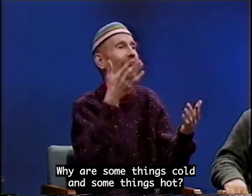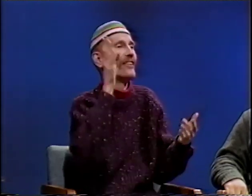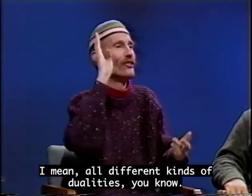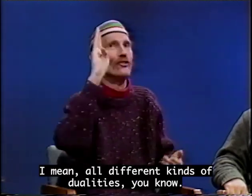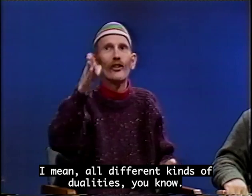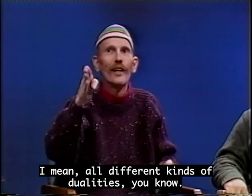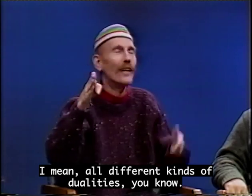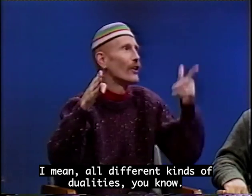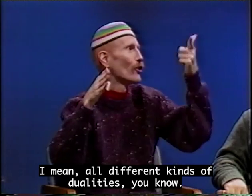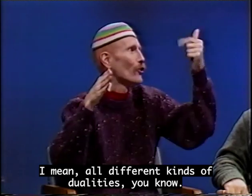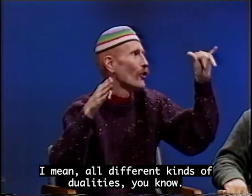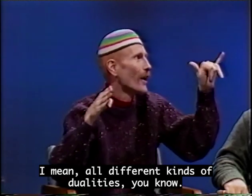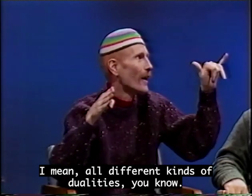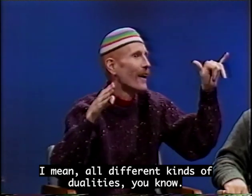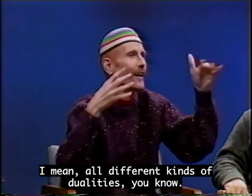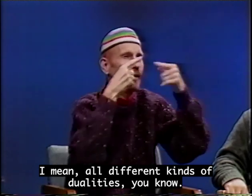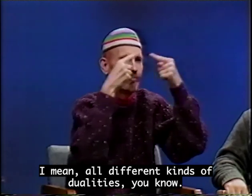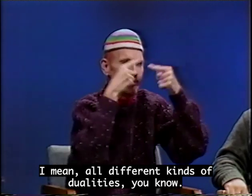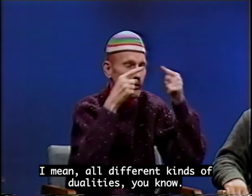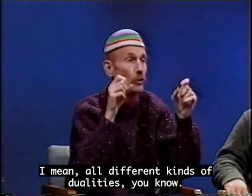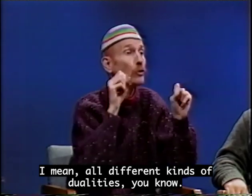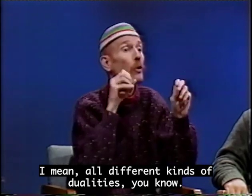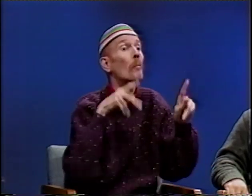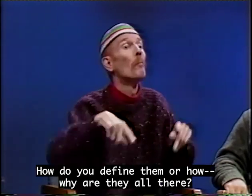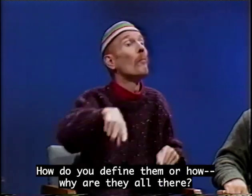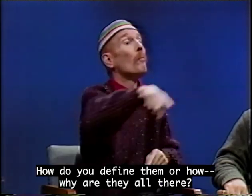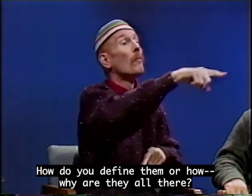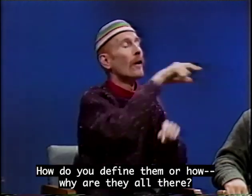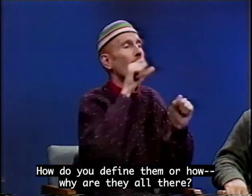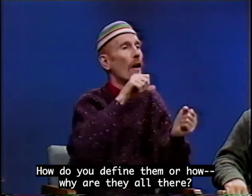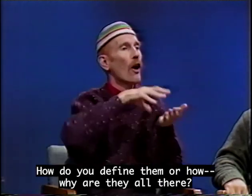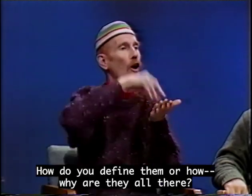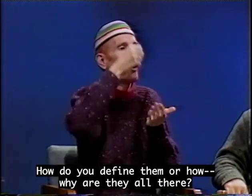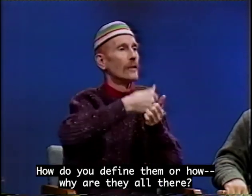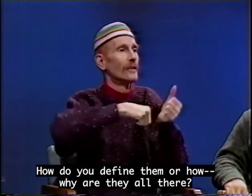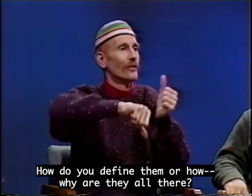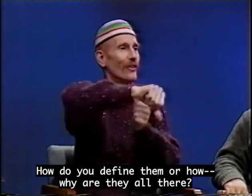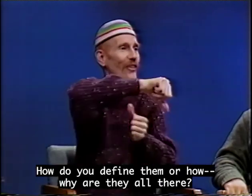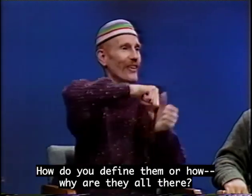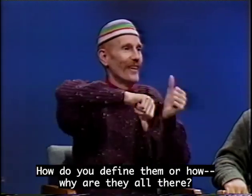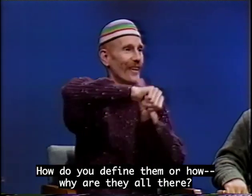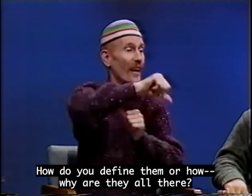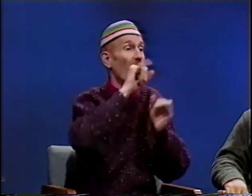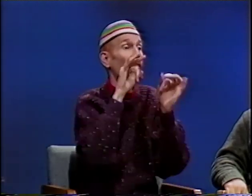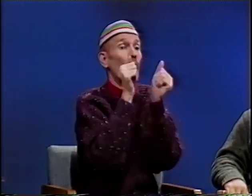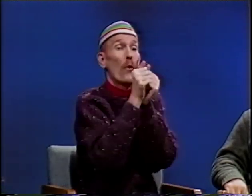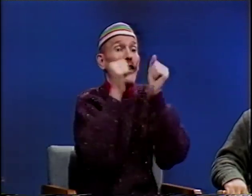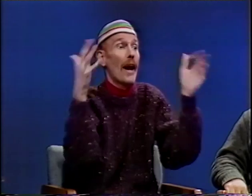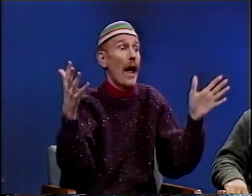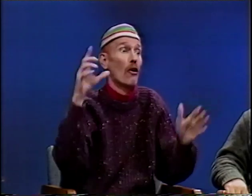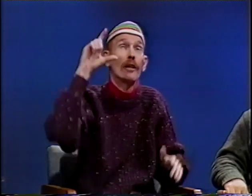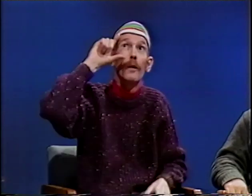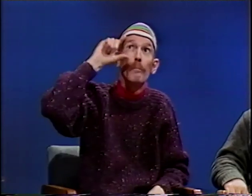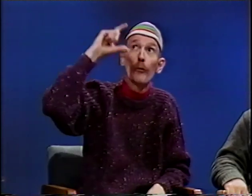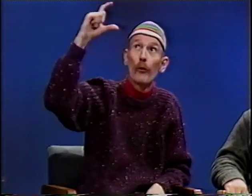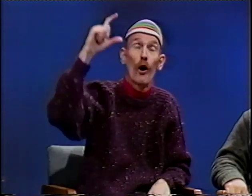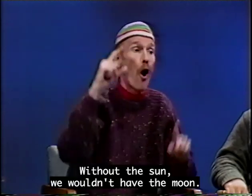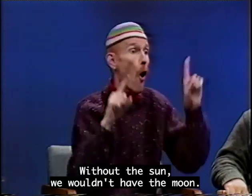I mean, all different kinds of dualities, you know, how do you define them? Or why are they all there? I mean,